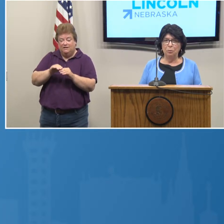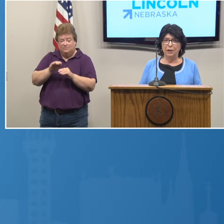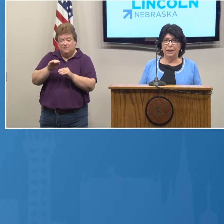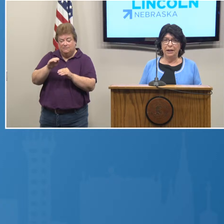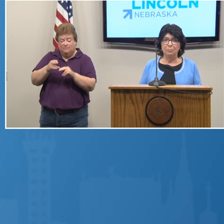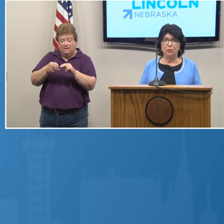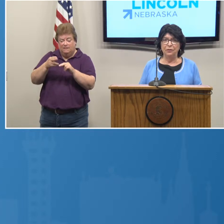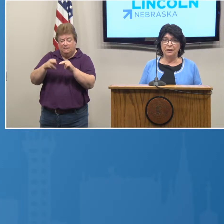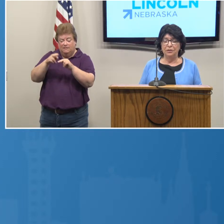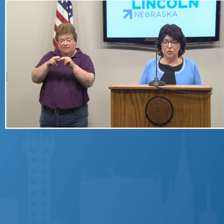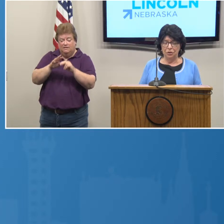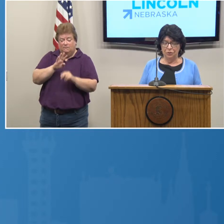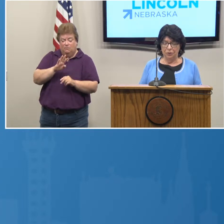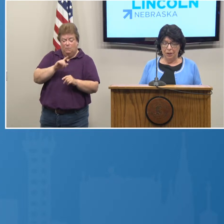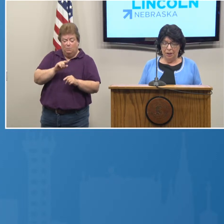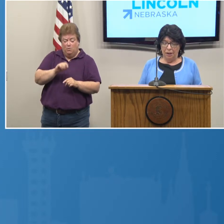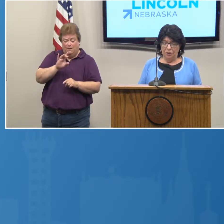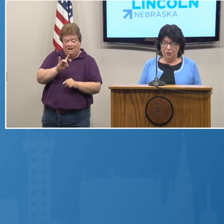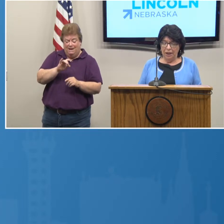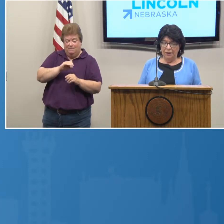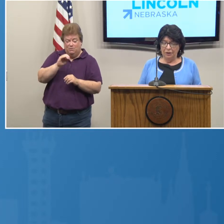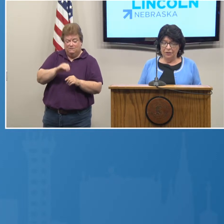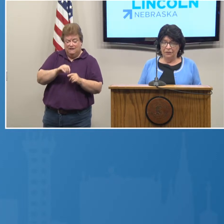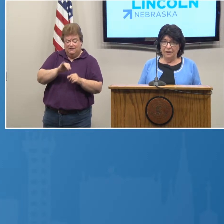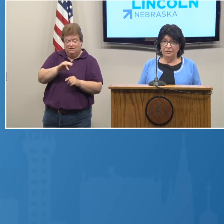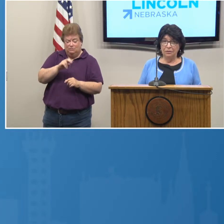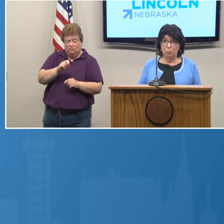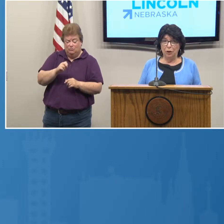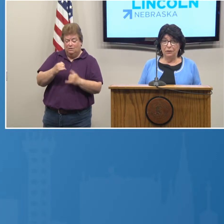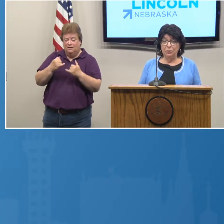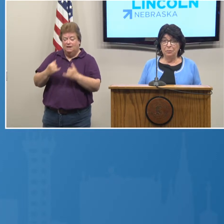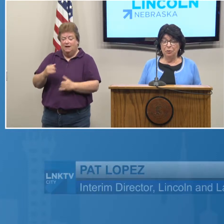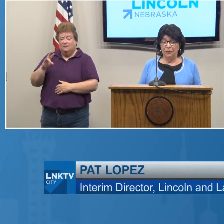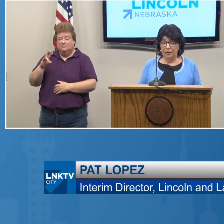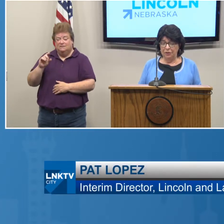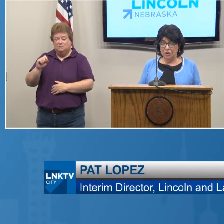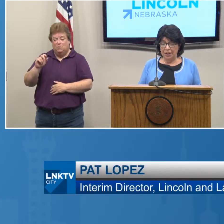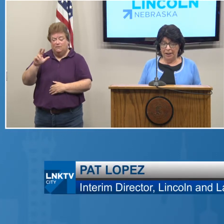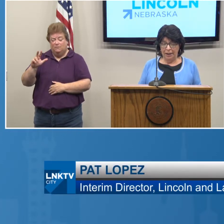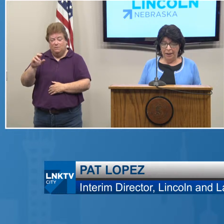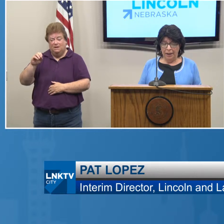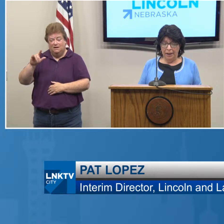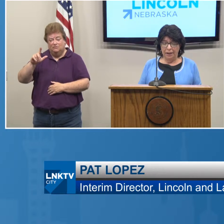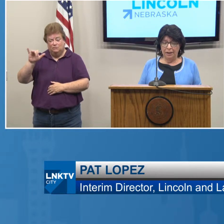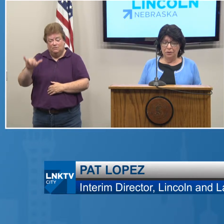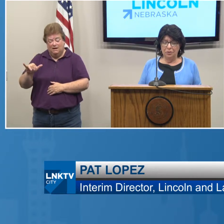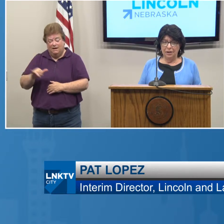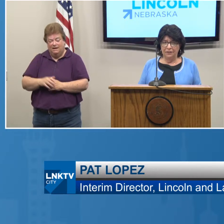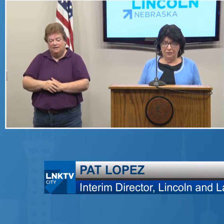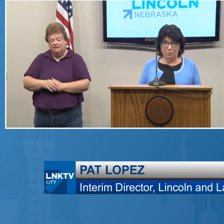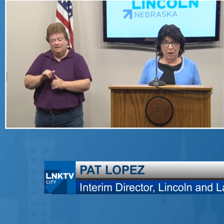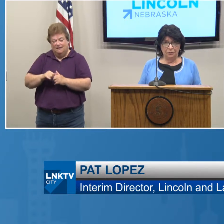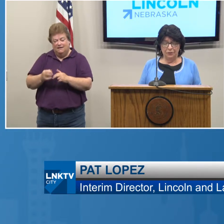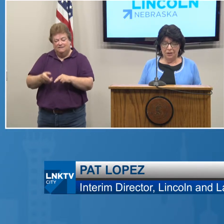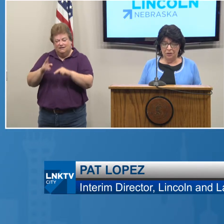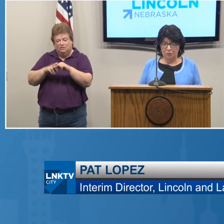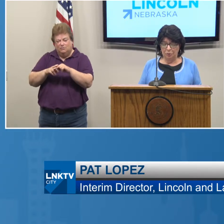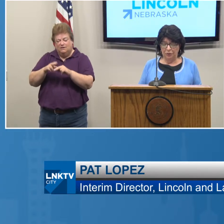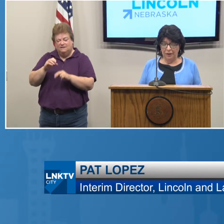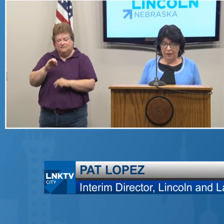of 4.8% in June to an average of 7.3% in July, an increase of